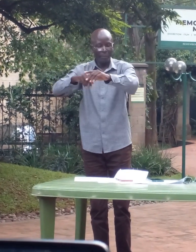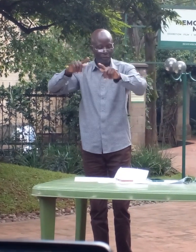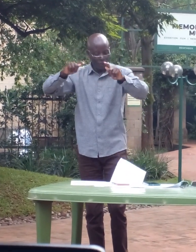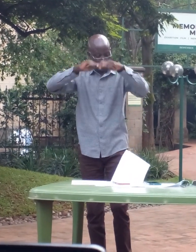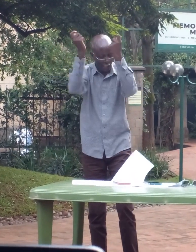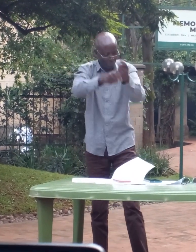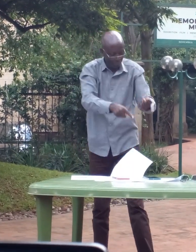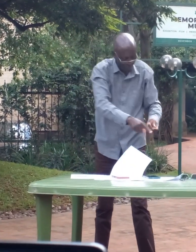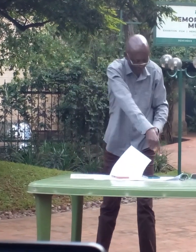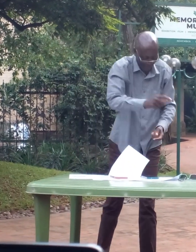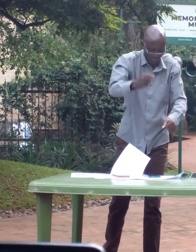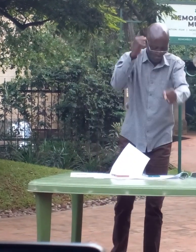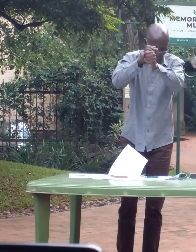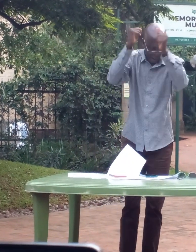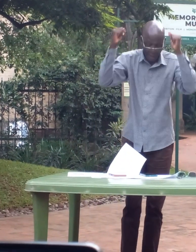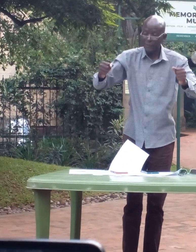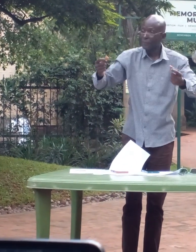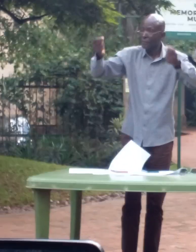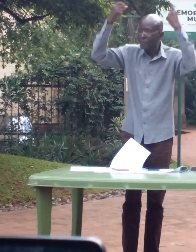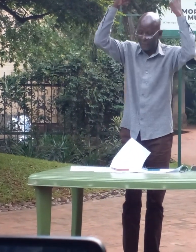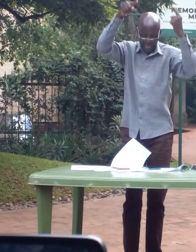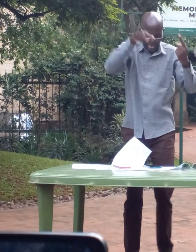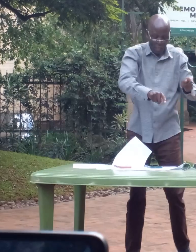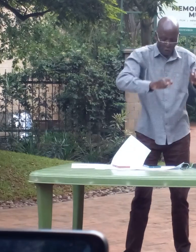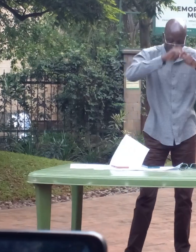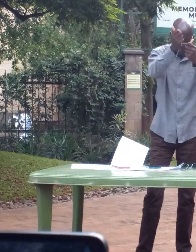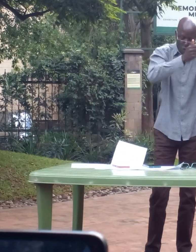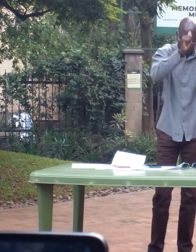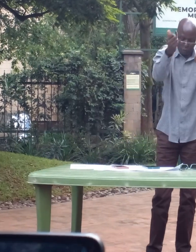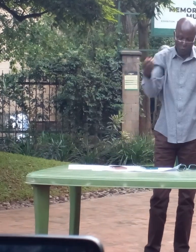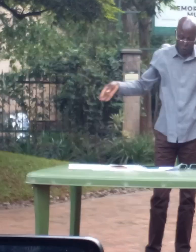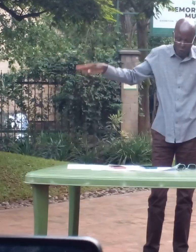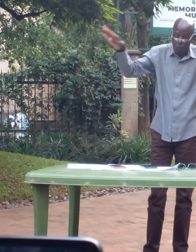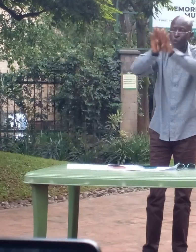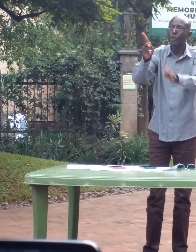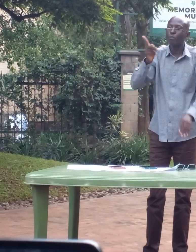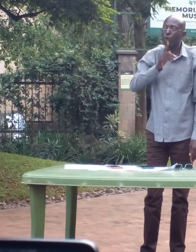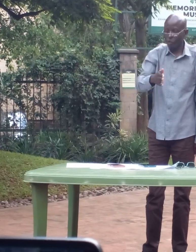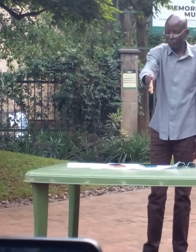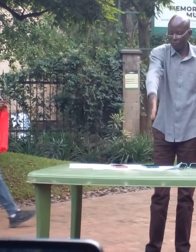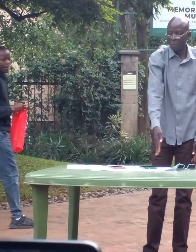list when the team is declared. So